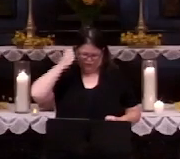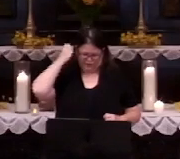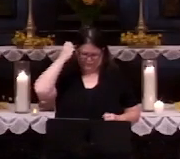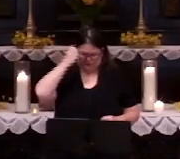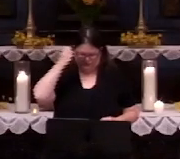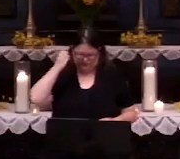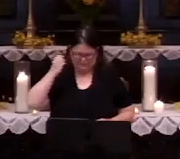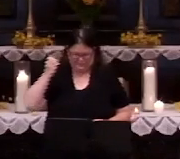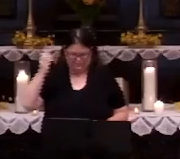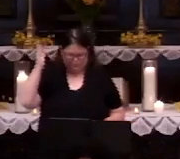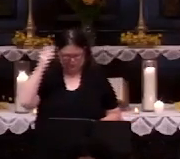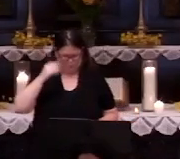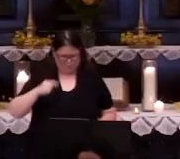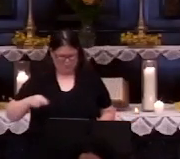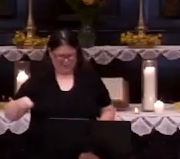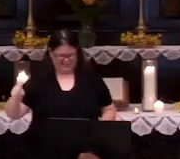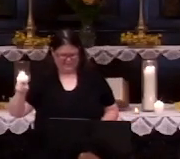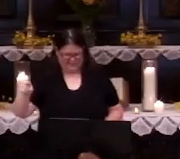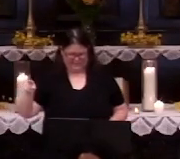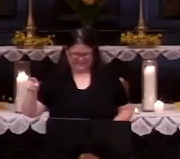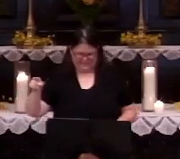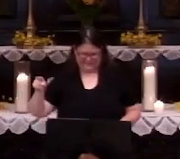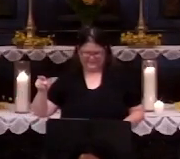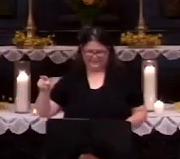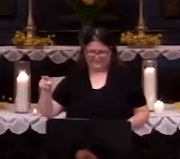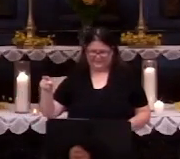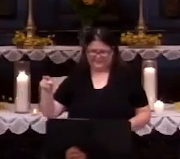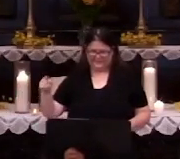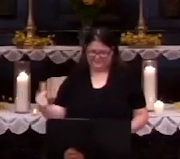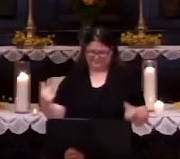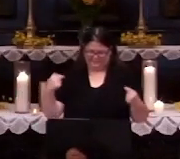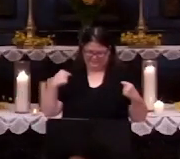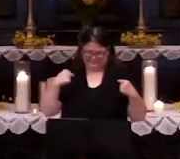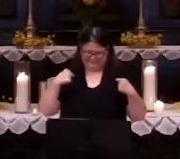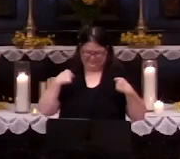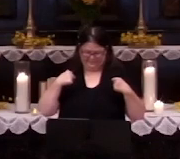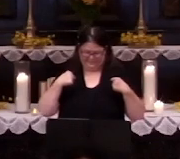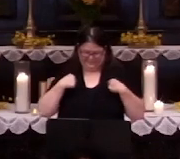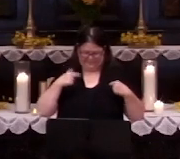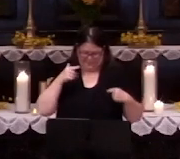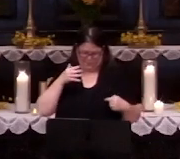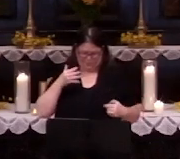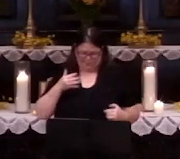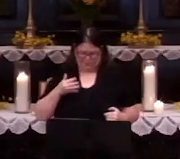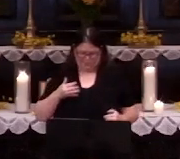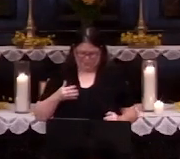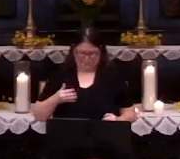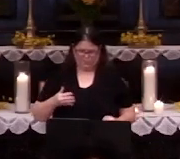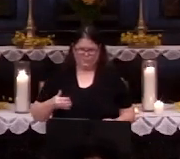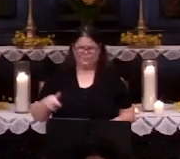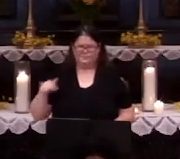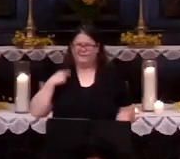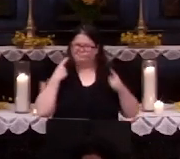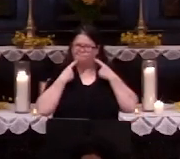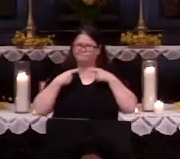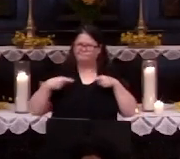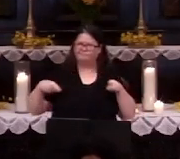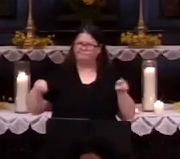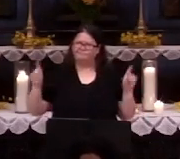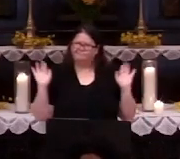gonna go dressed up somewhere to go. Well, put on a show.